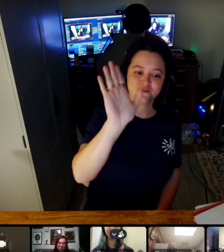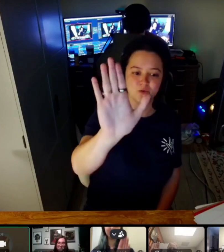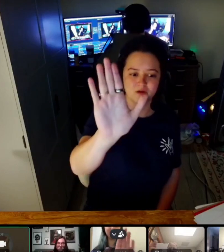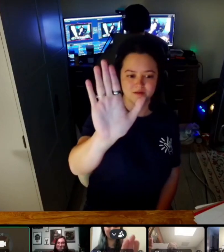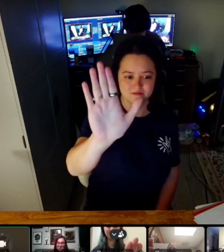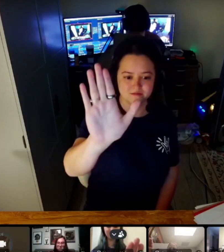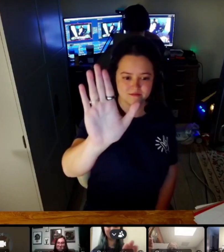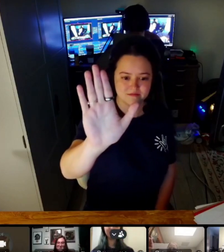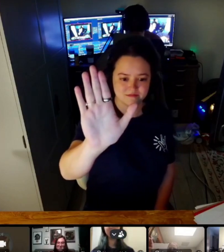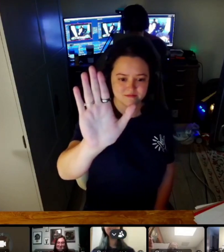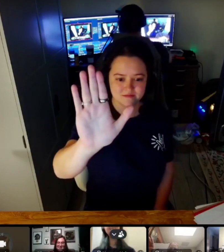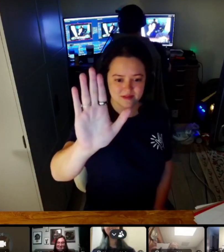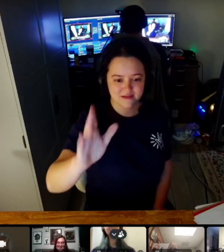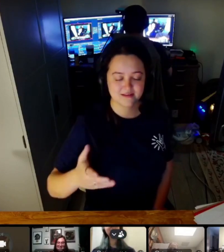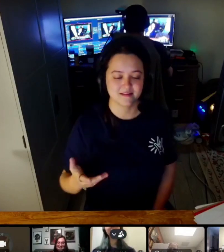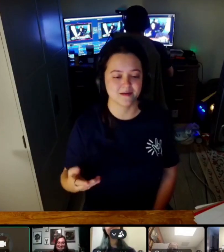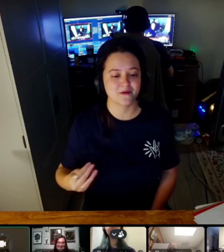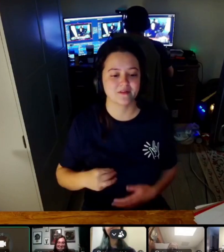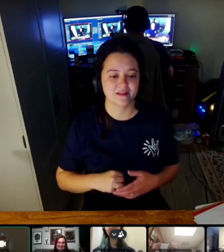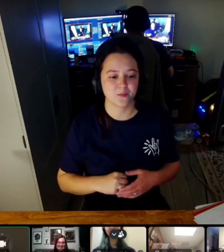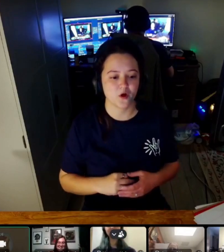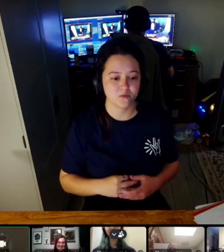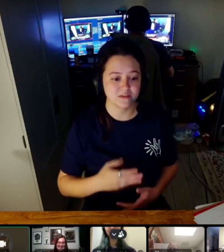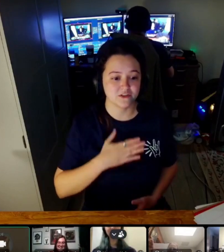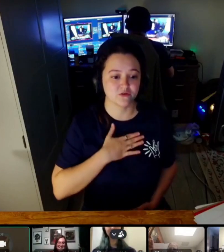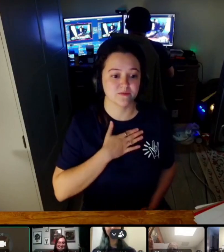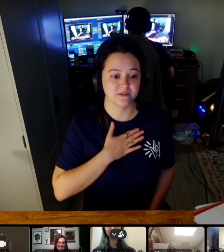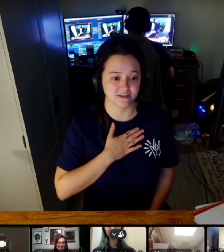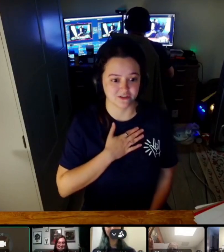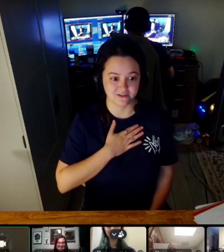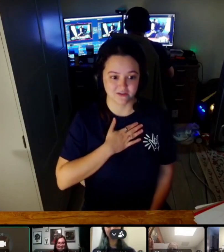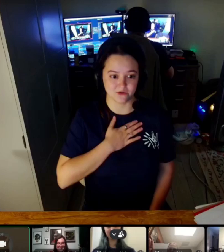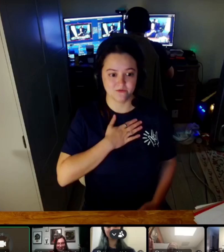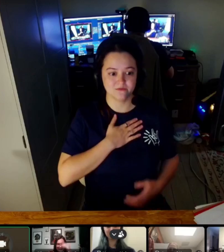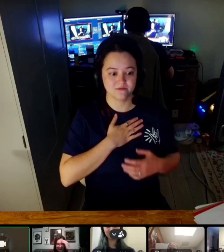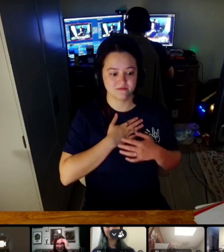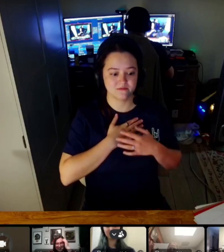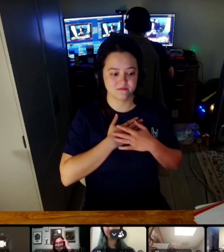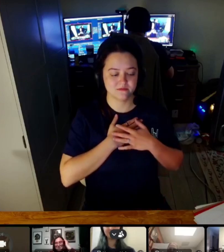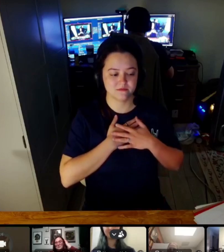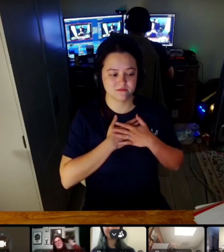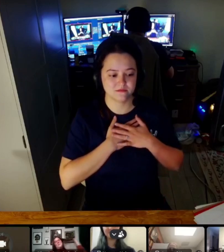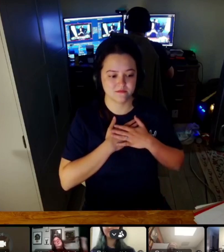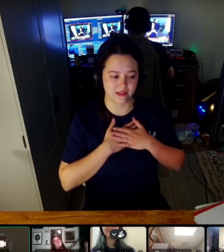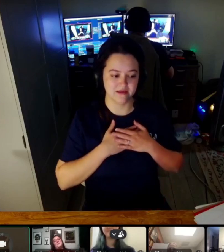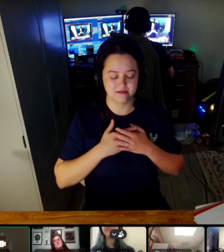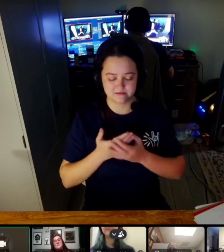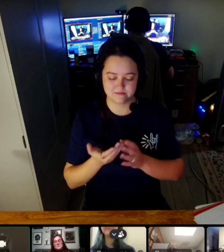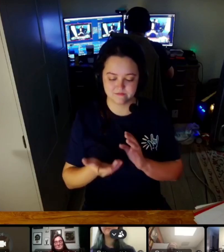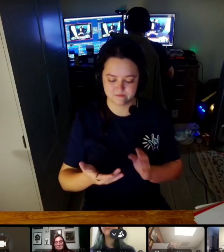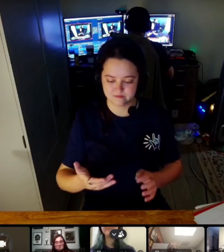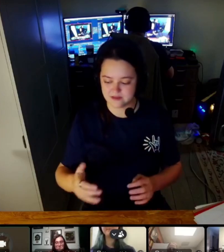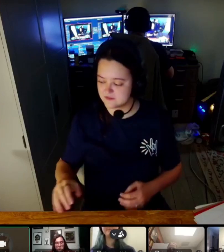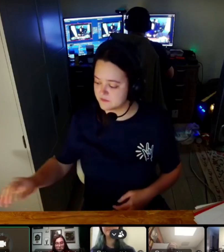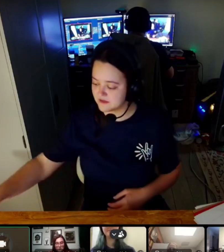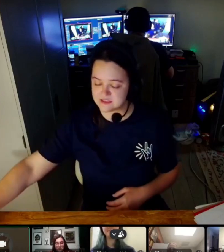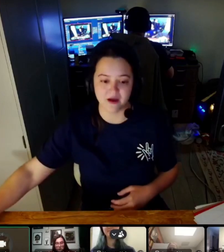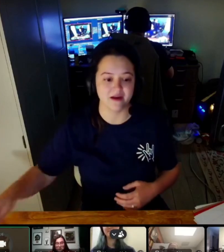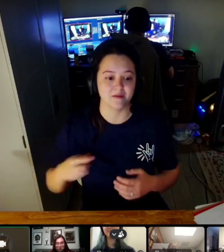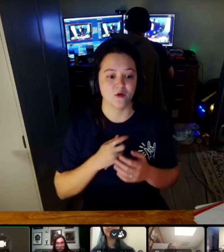Your. Think about it like the palm is showing possession. So, like, if something is mine, I'm holding